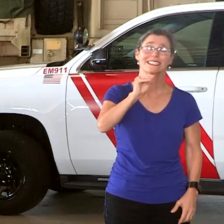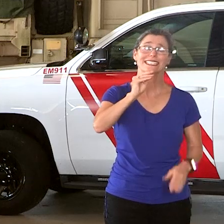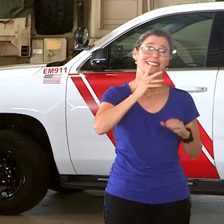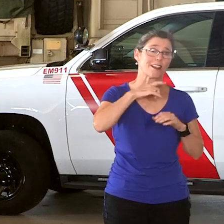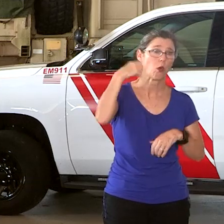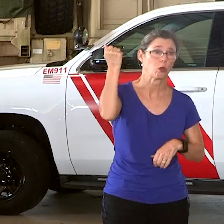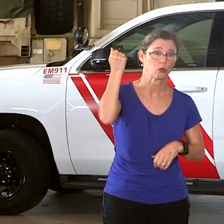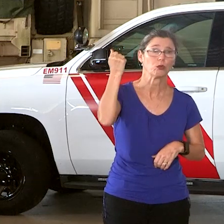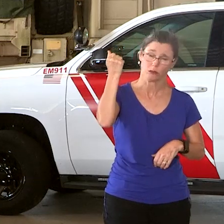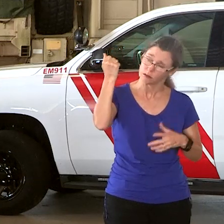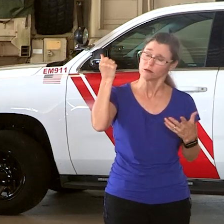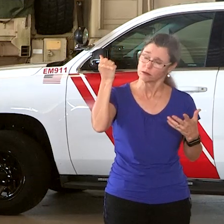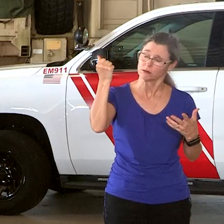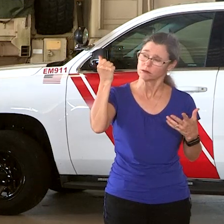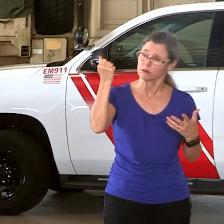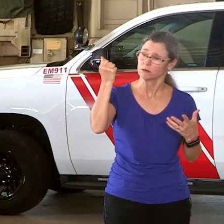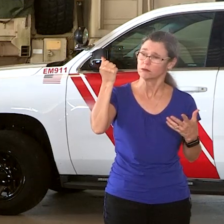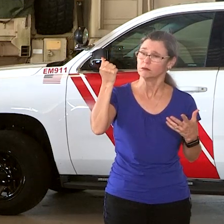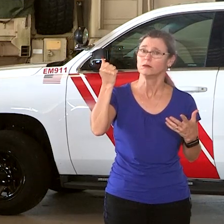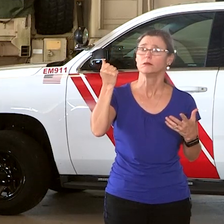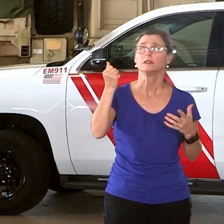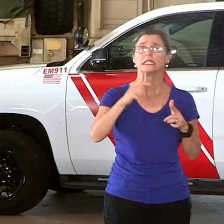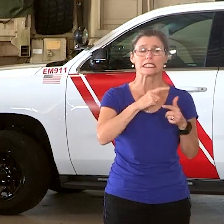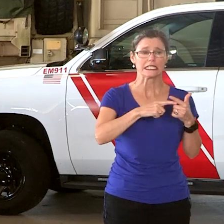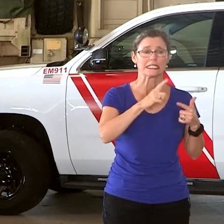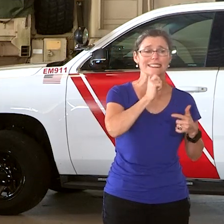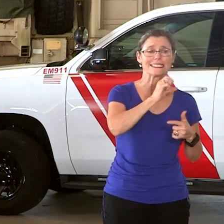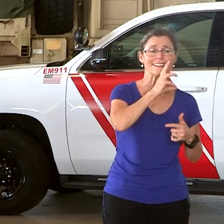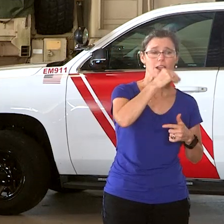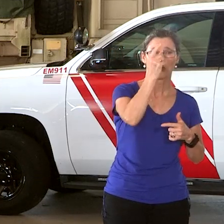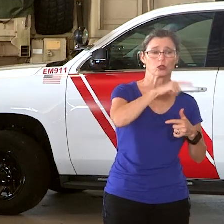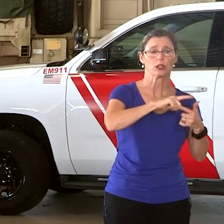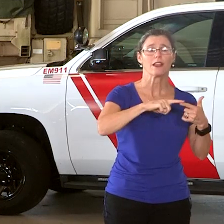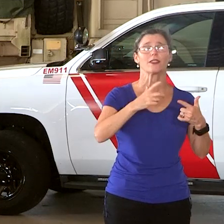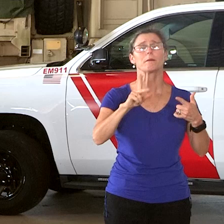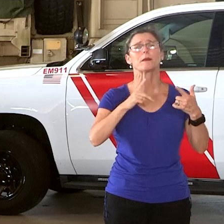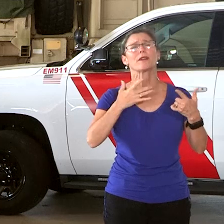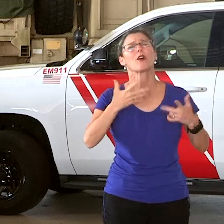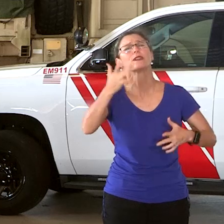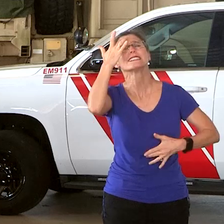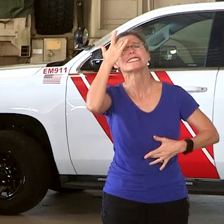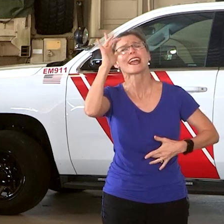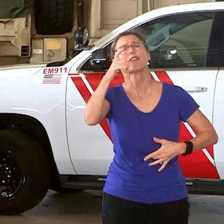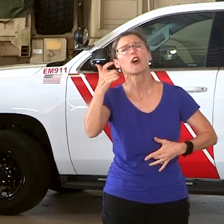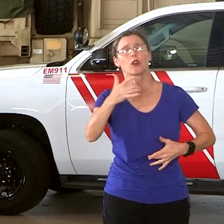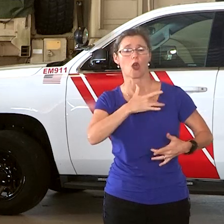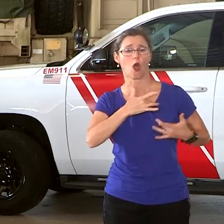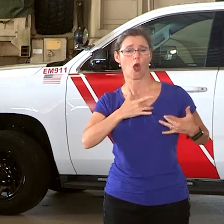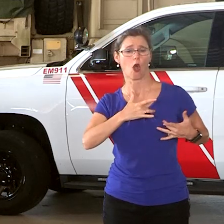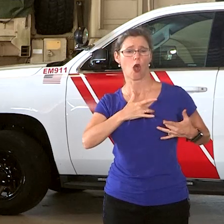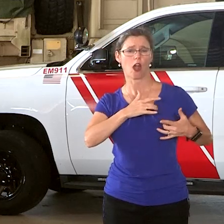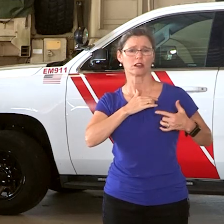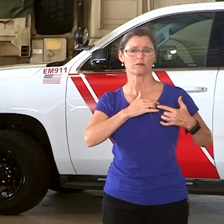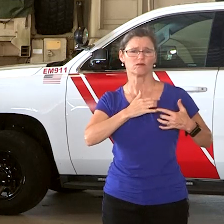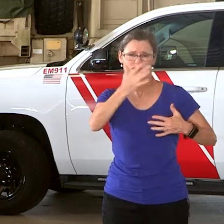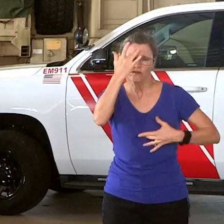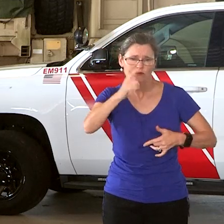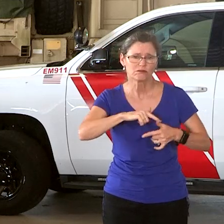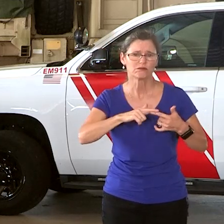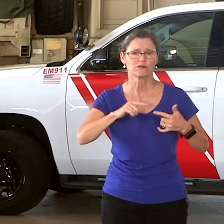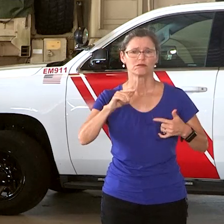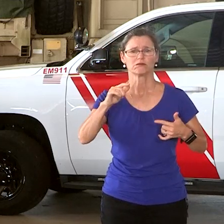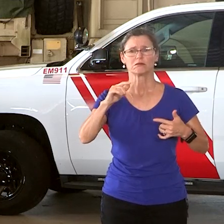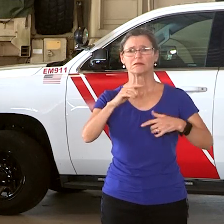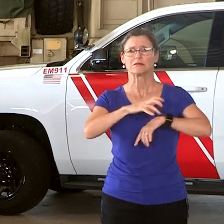And then it goes down into people with comorbid conditions, other coexisting medical conditions such as heart, lung disease,